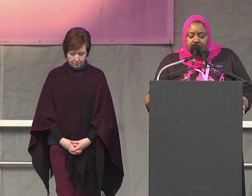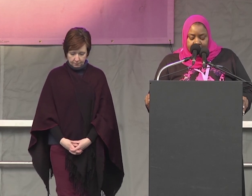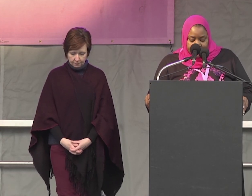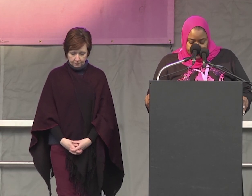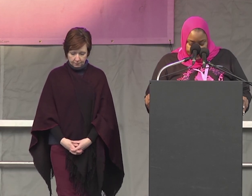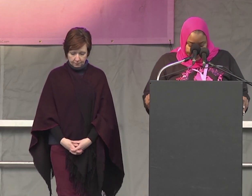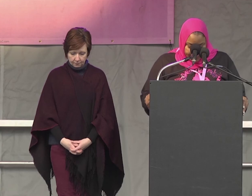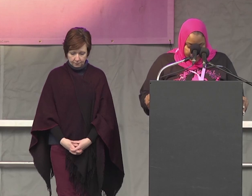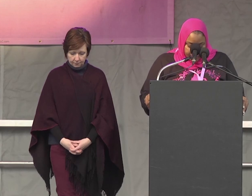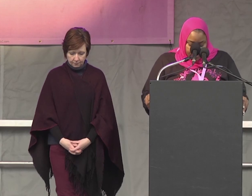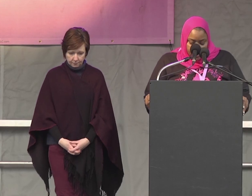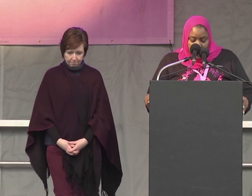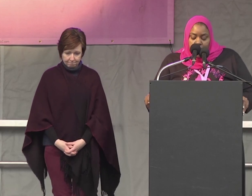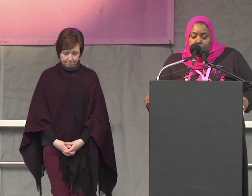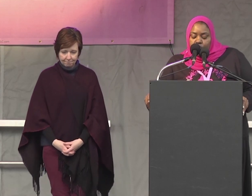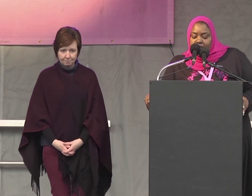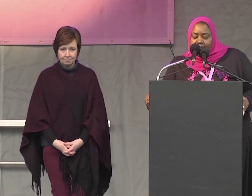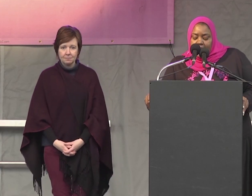Ameen.